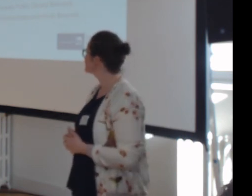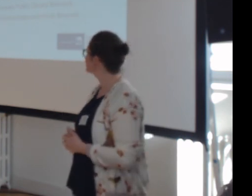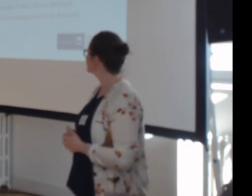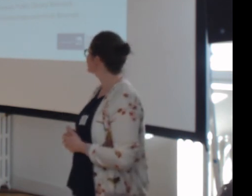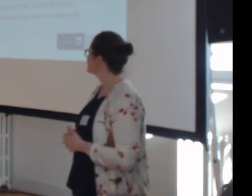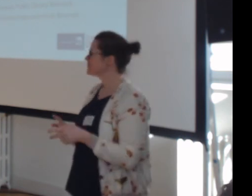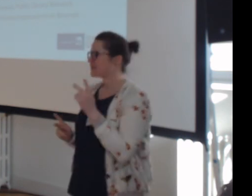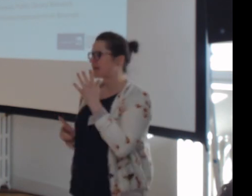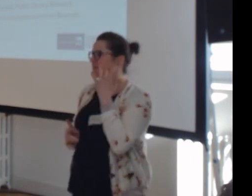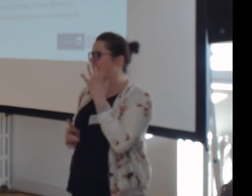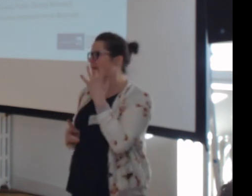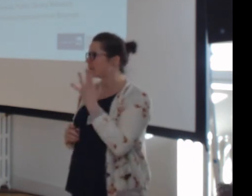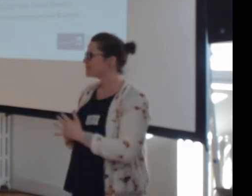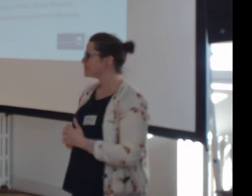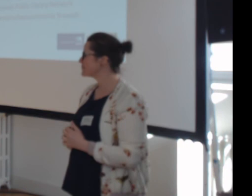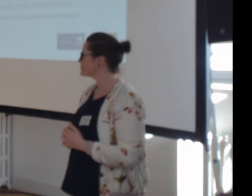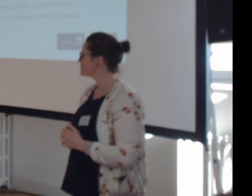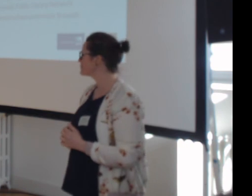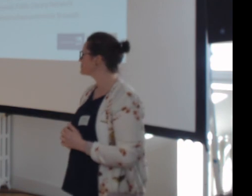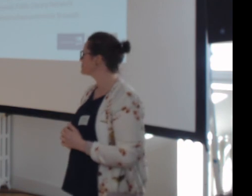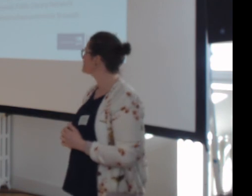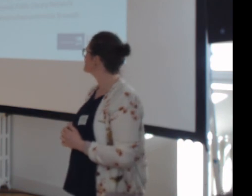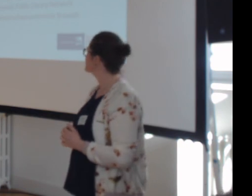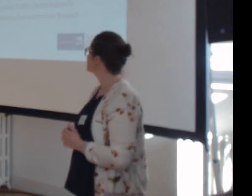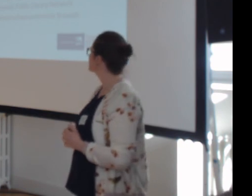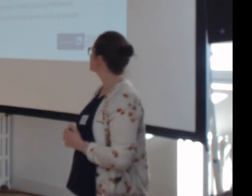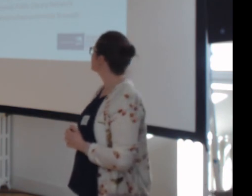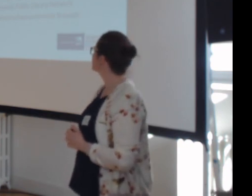Make it easier.